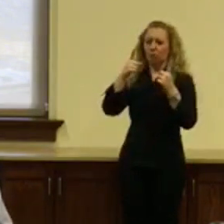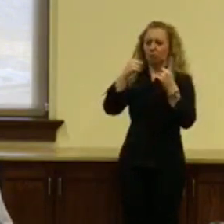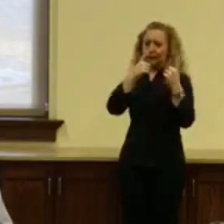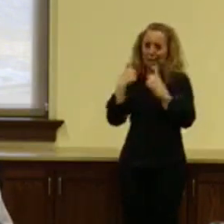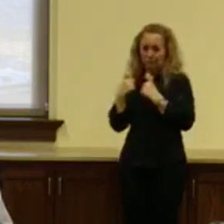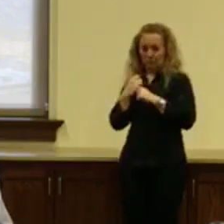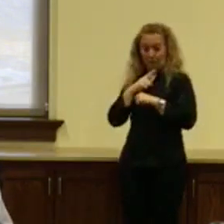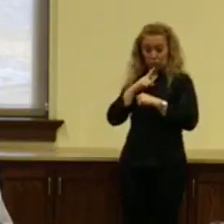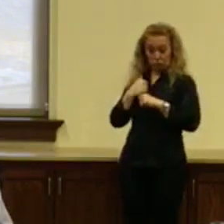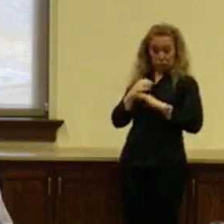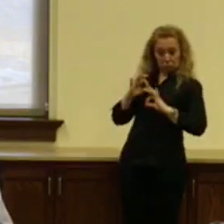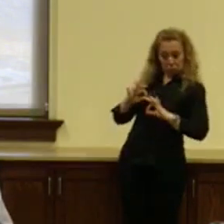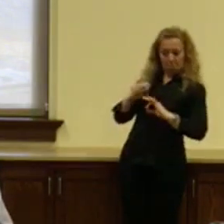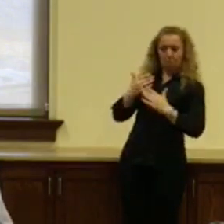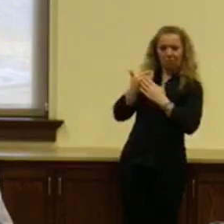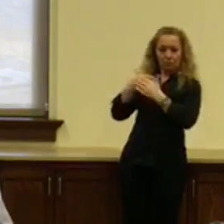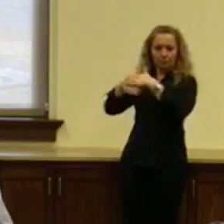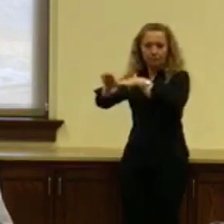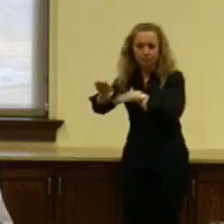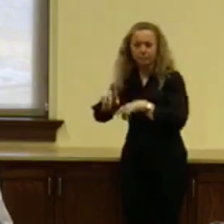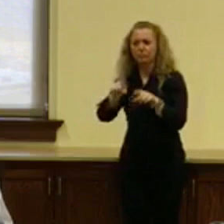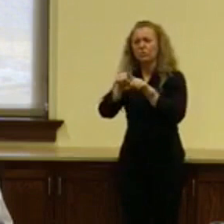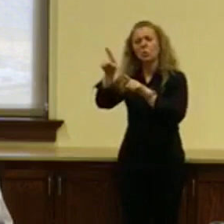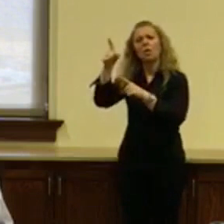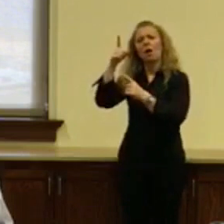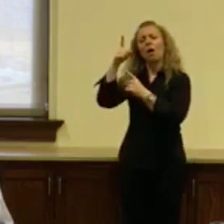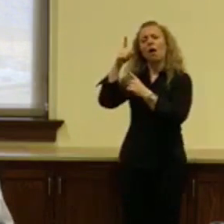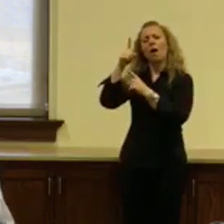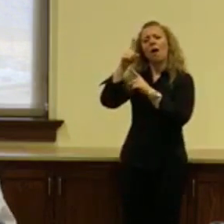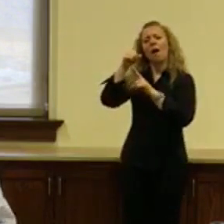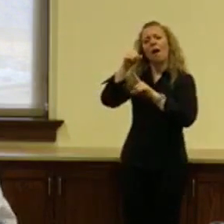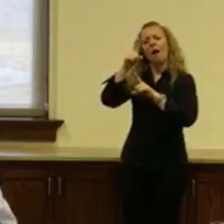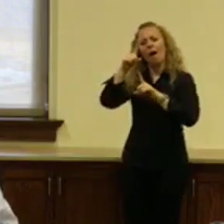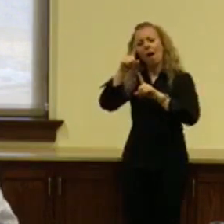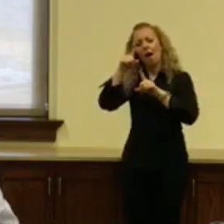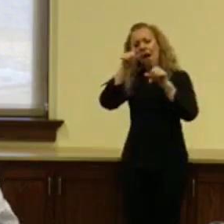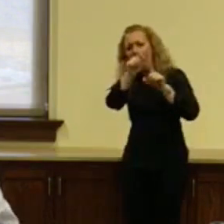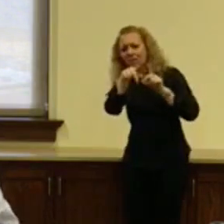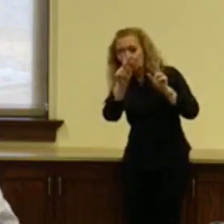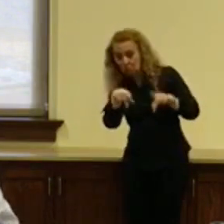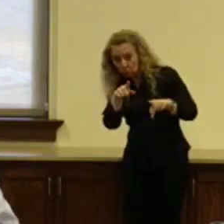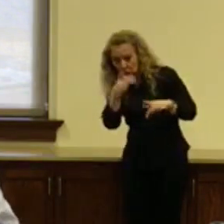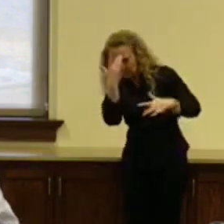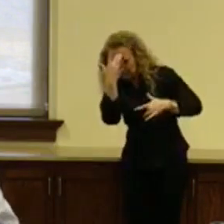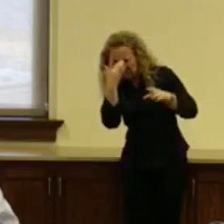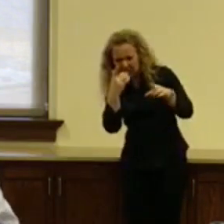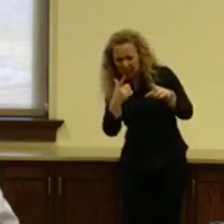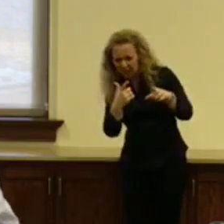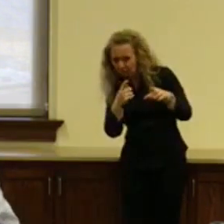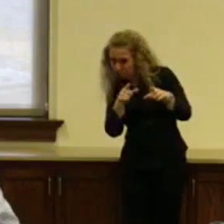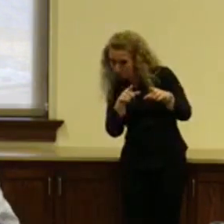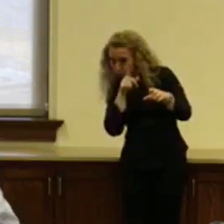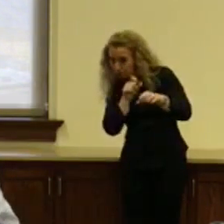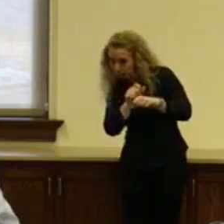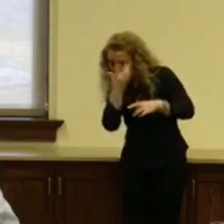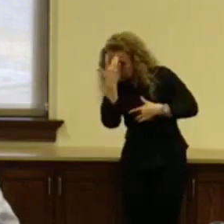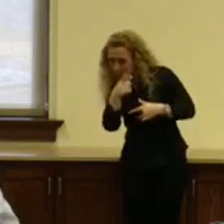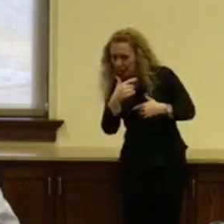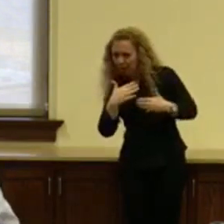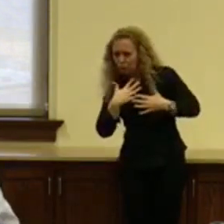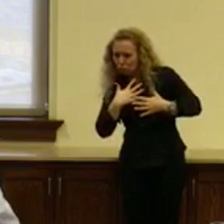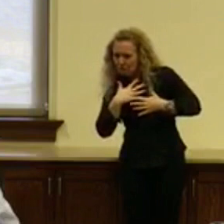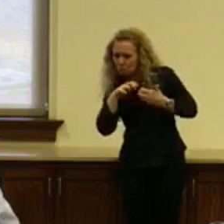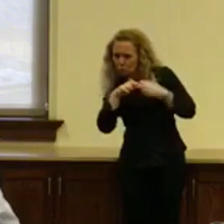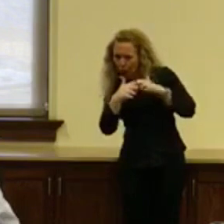those lines, and asking questions regarding if people are sick at where they live, if they have any respiratory